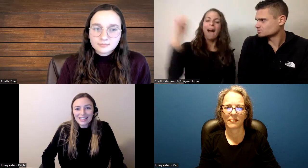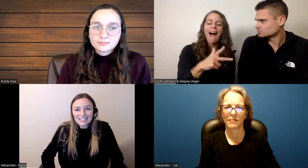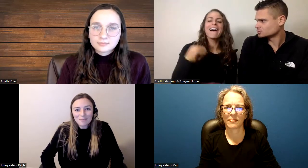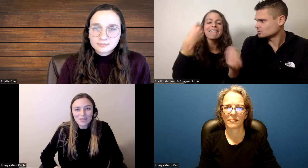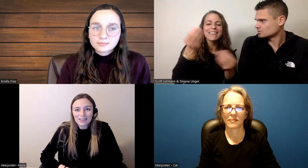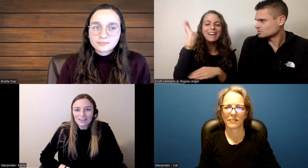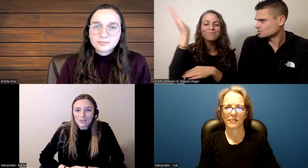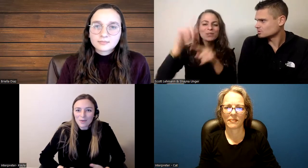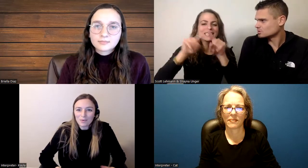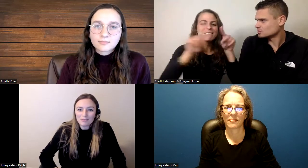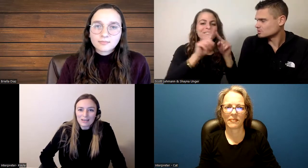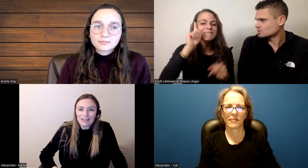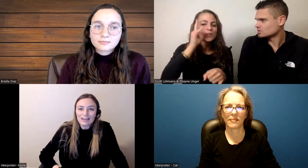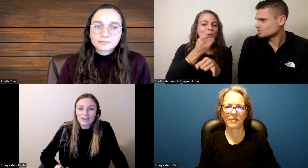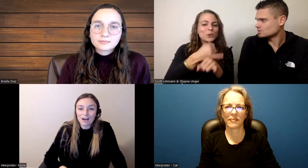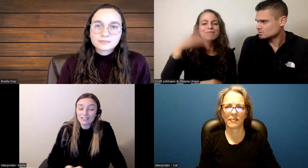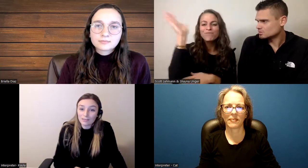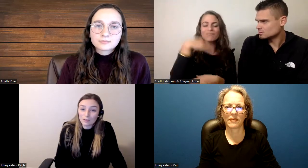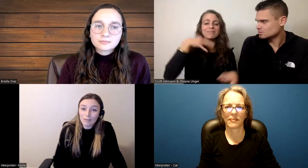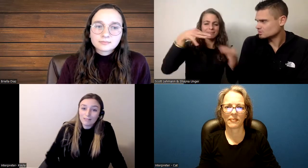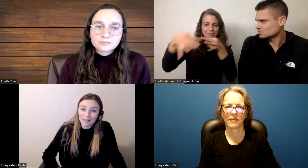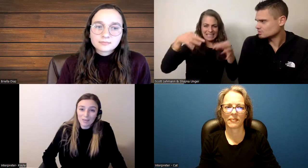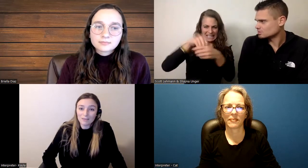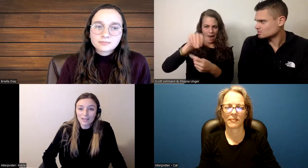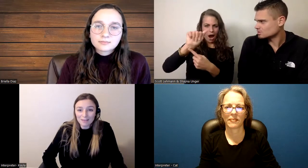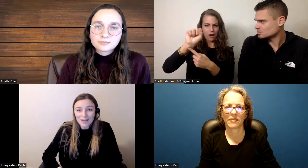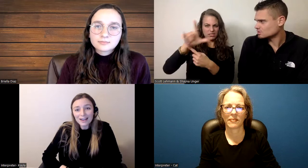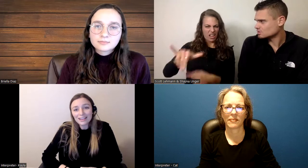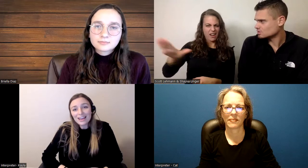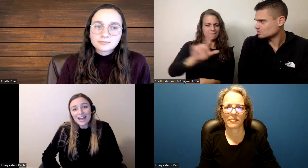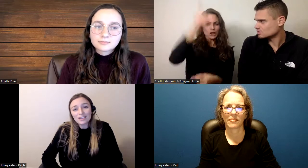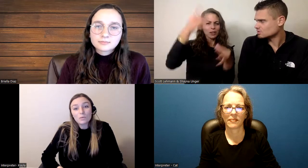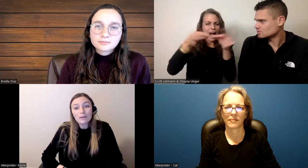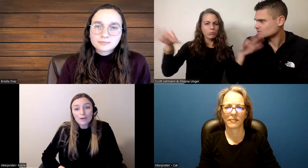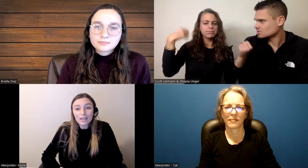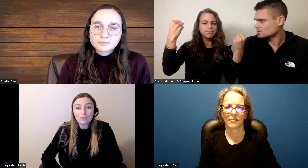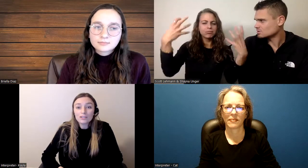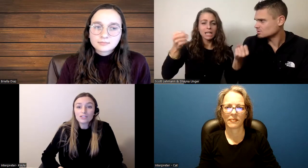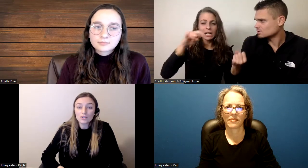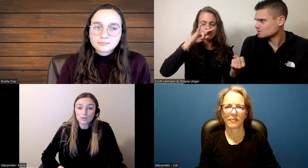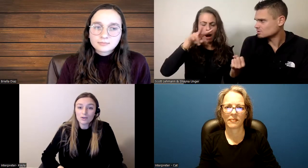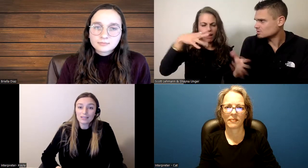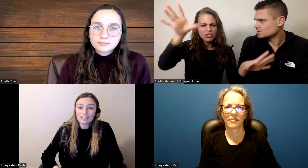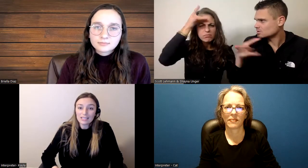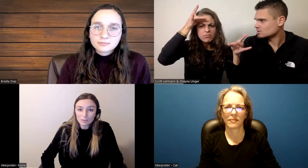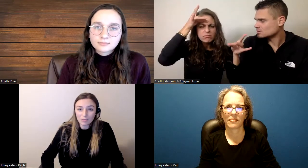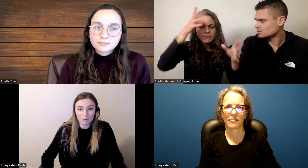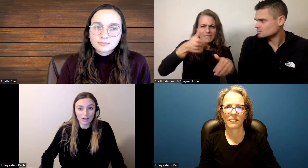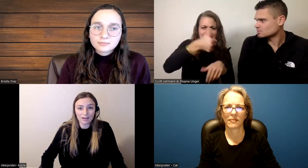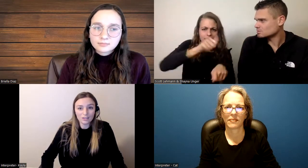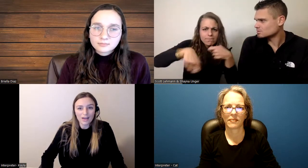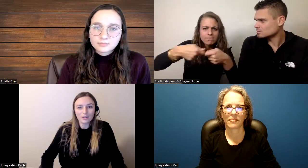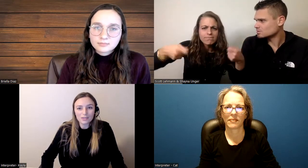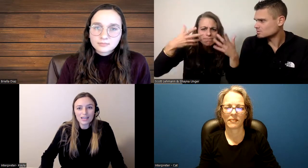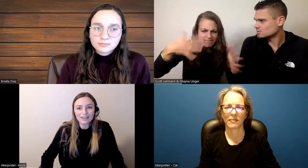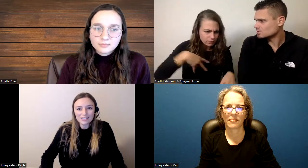And that's something, you know, when we got done mountain climbing, we came back and we were able to teach people how